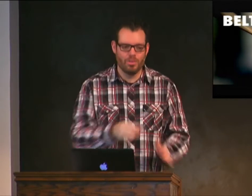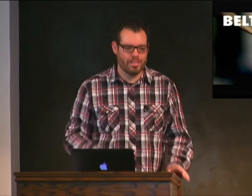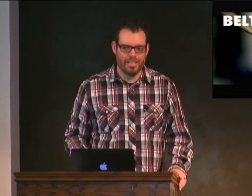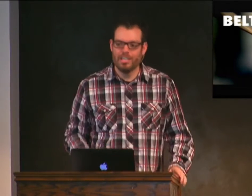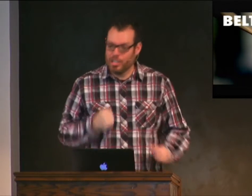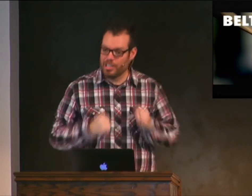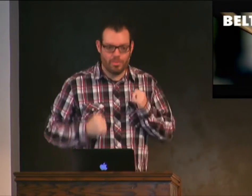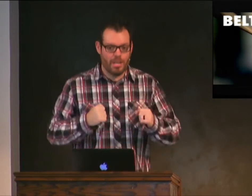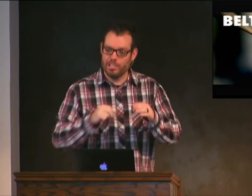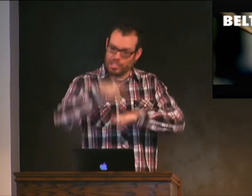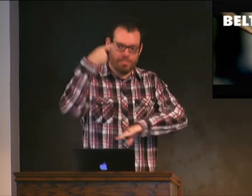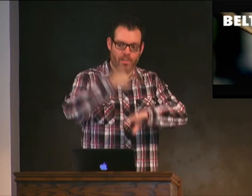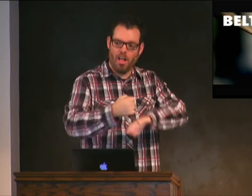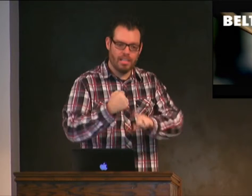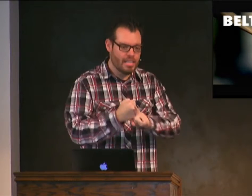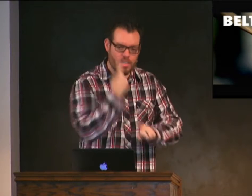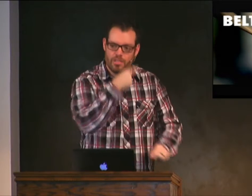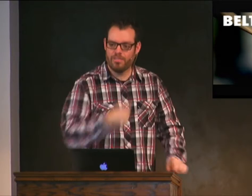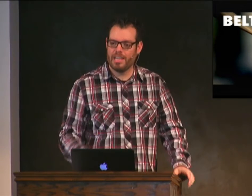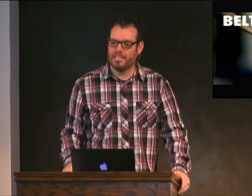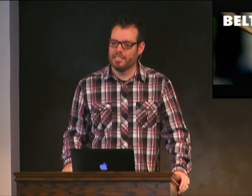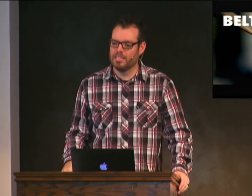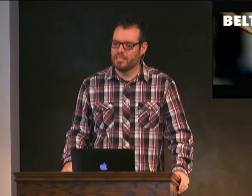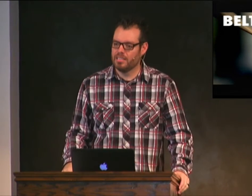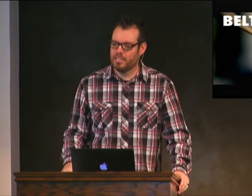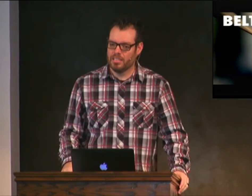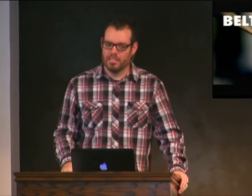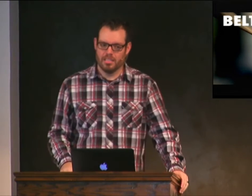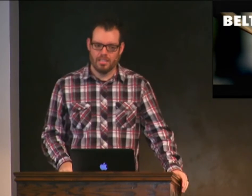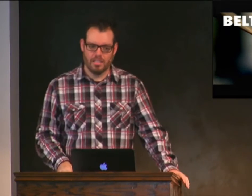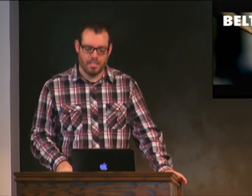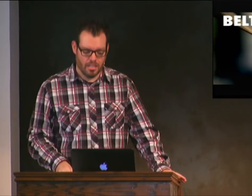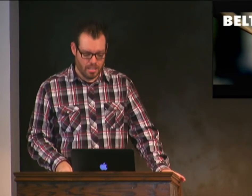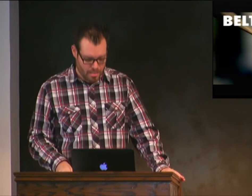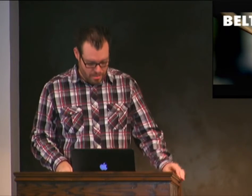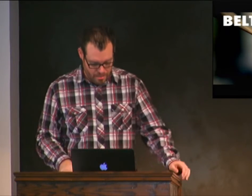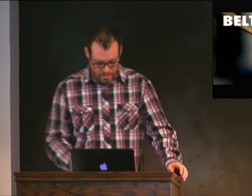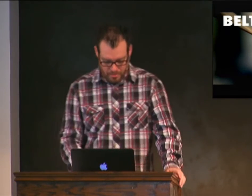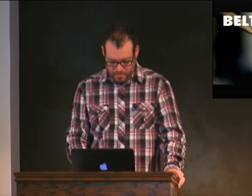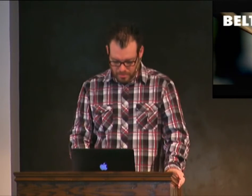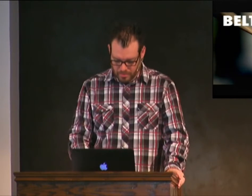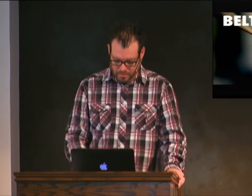telling the truth, you're going to run, you're going to fall, hit your face.